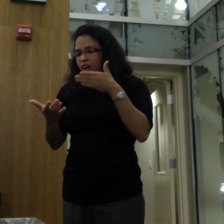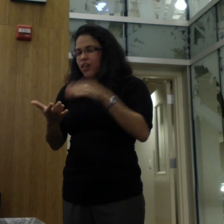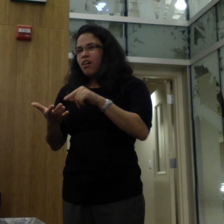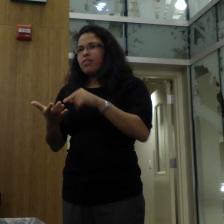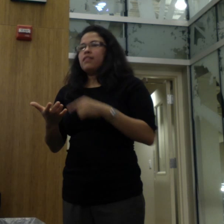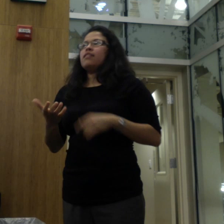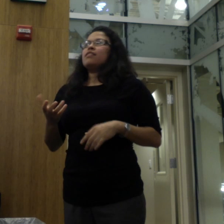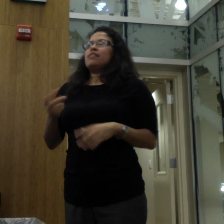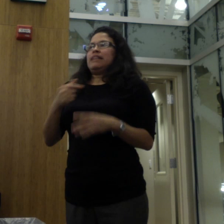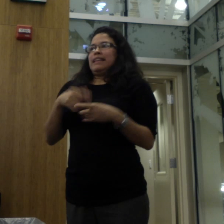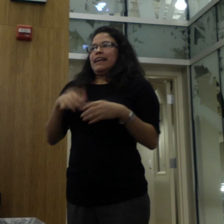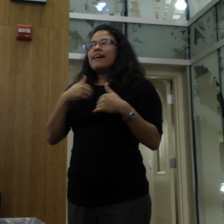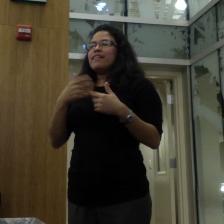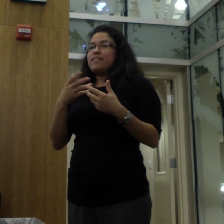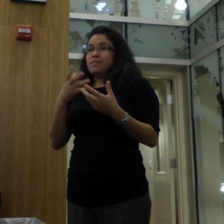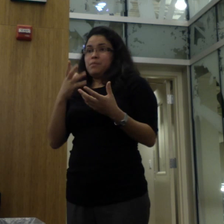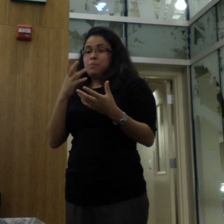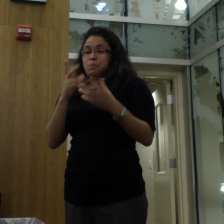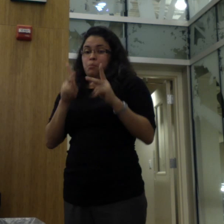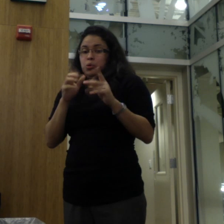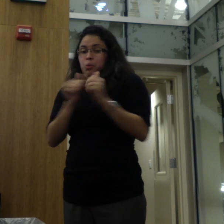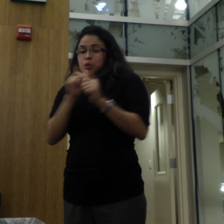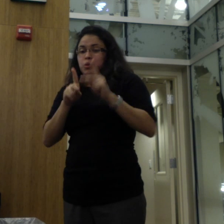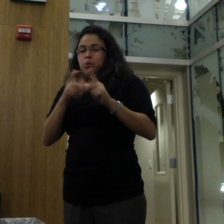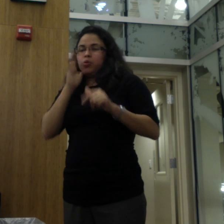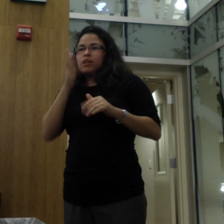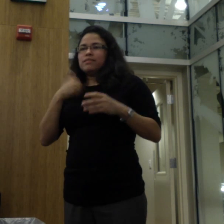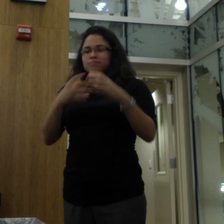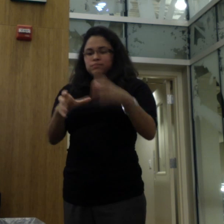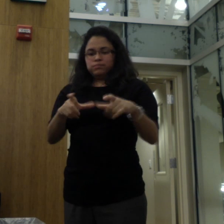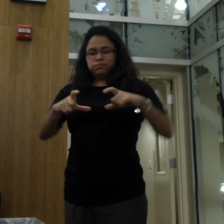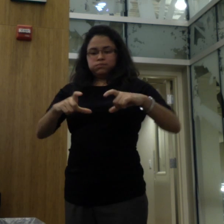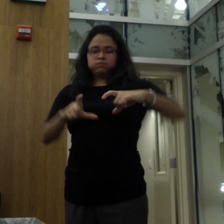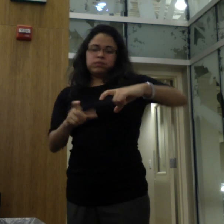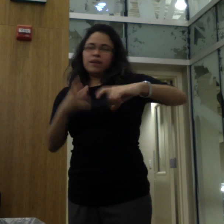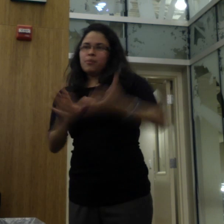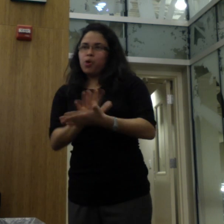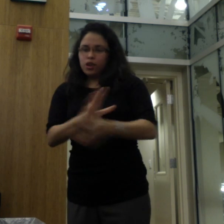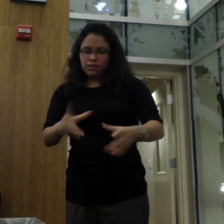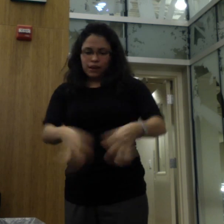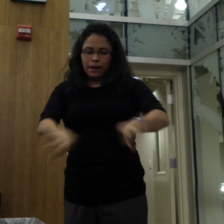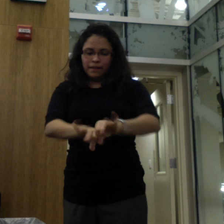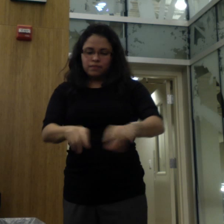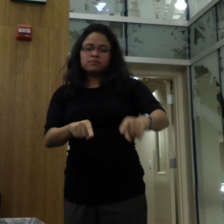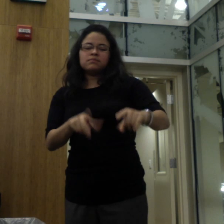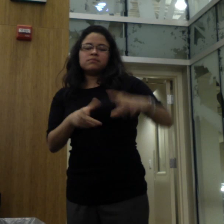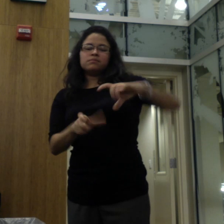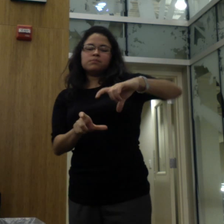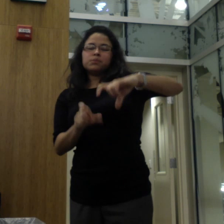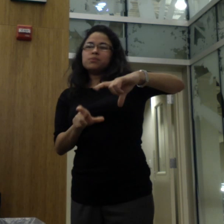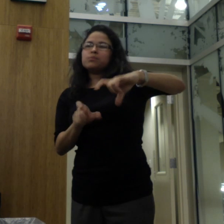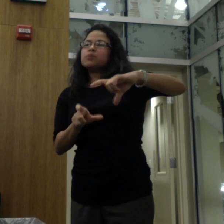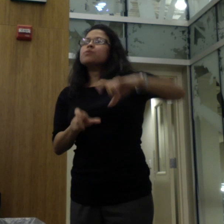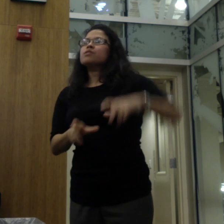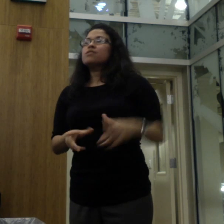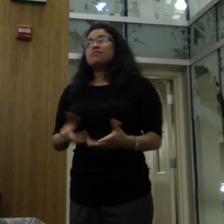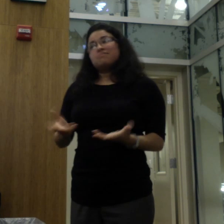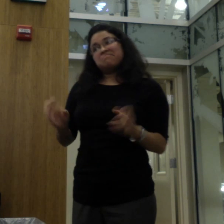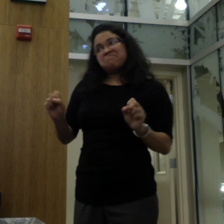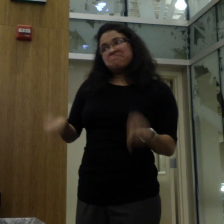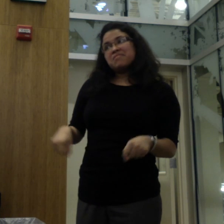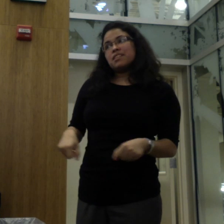important documents that you have ready to go for that second person to come in to, take care of situations. And you may